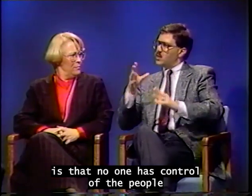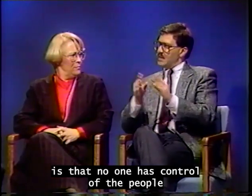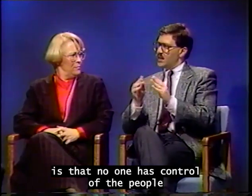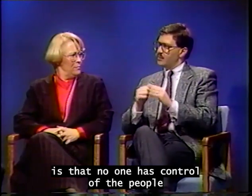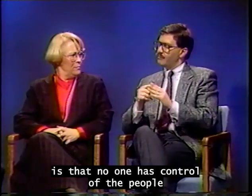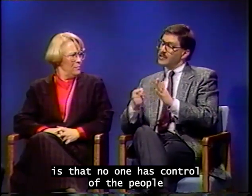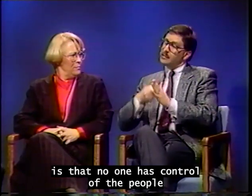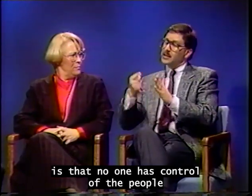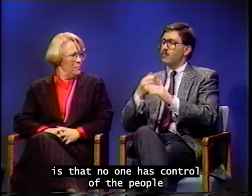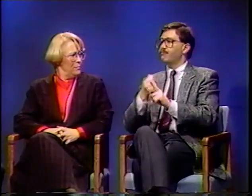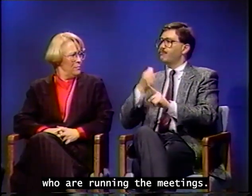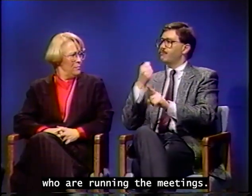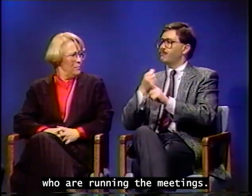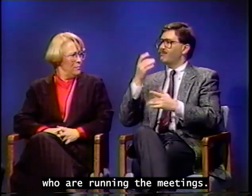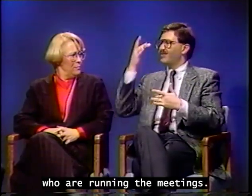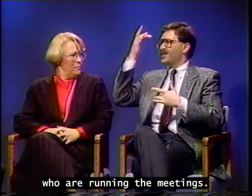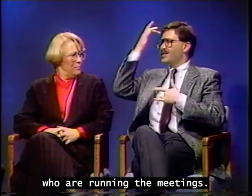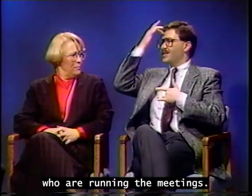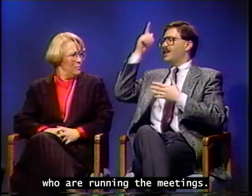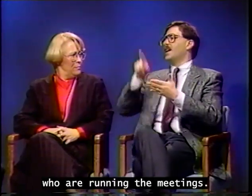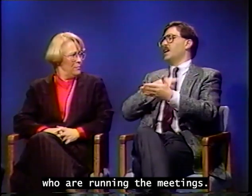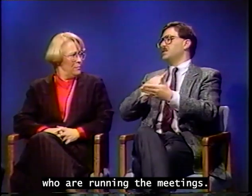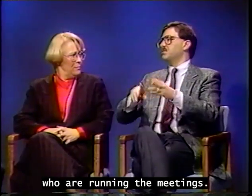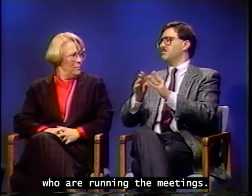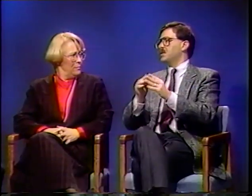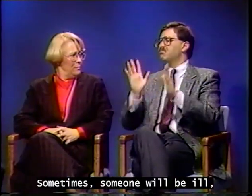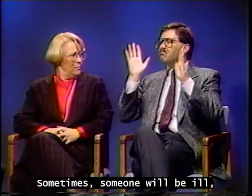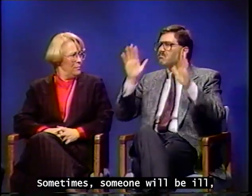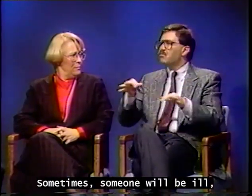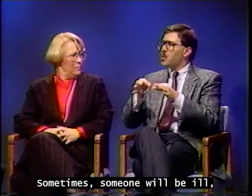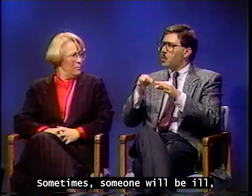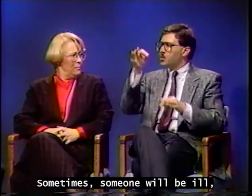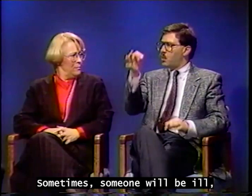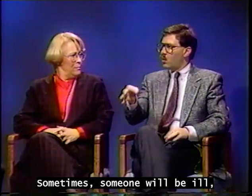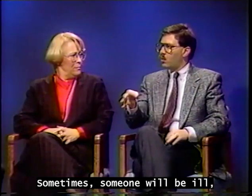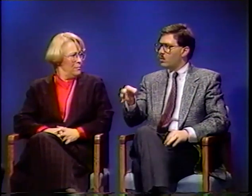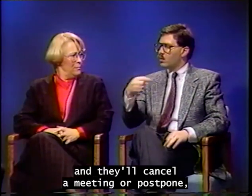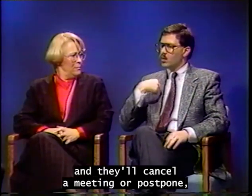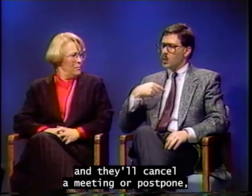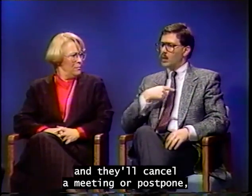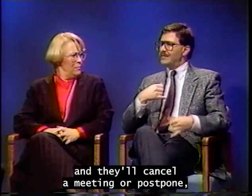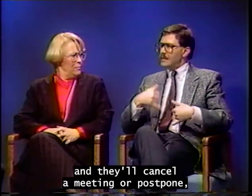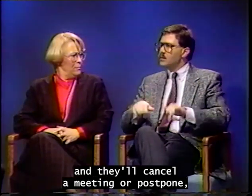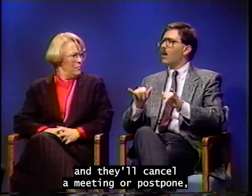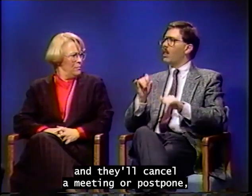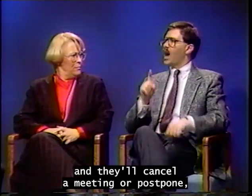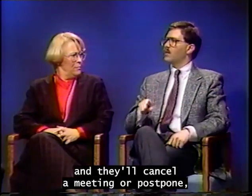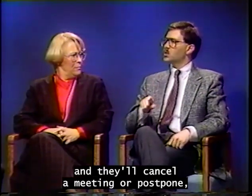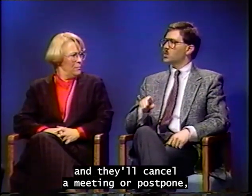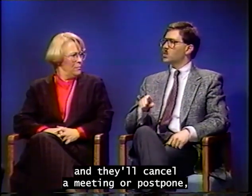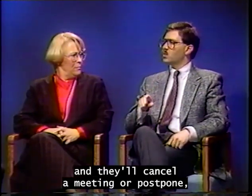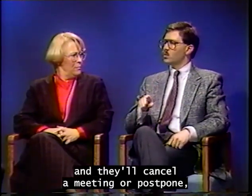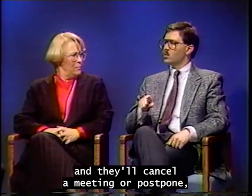control of the people who are running the meetings. Sometimes someone will be ill and they'll cancel a meeting or postpone.